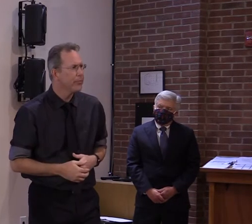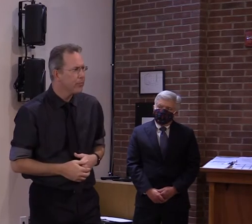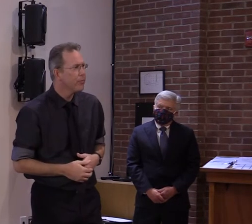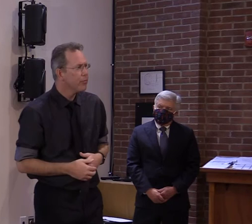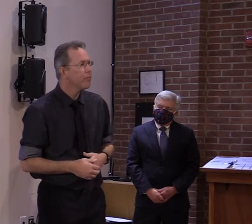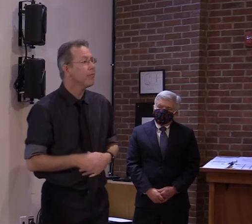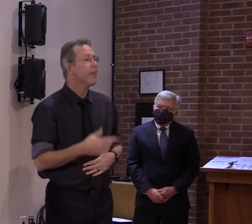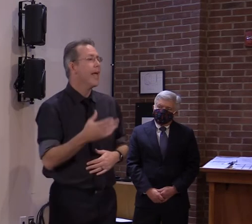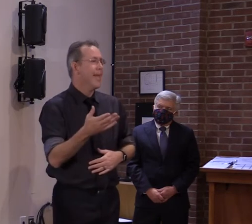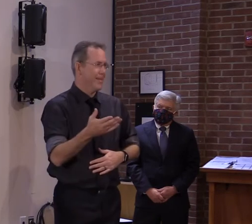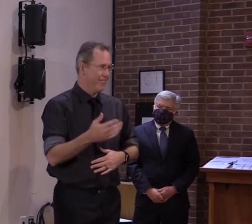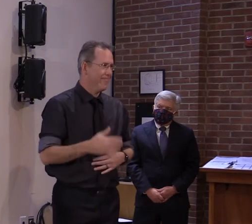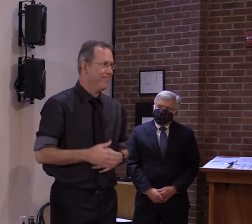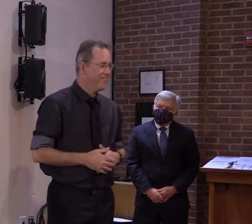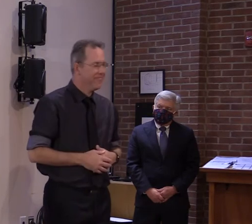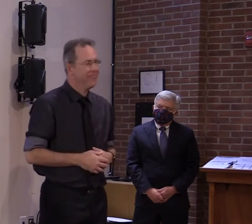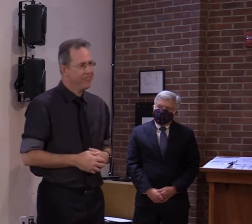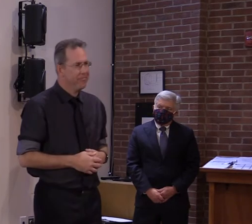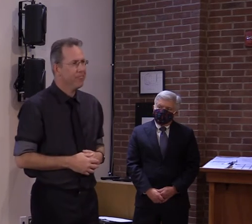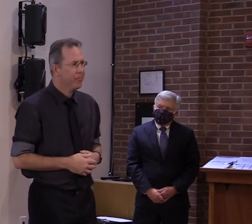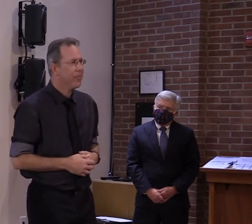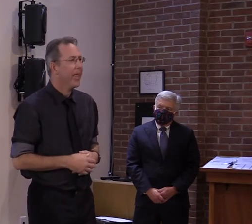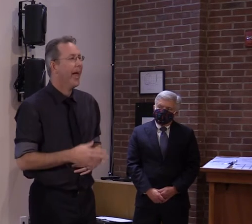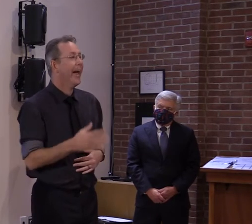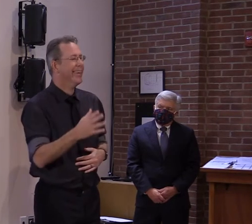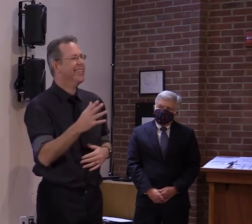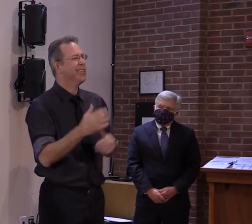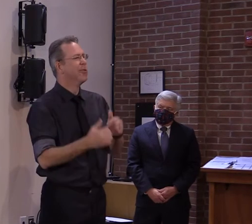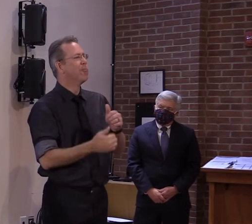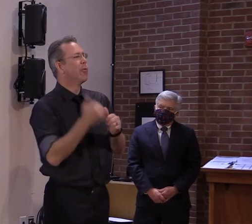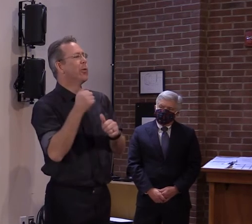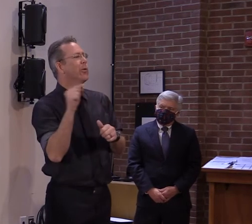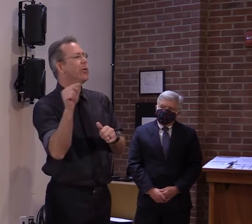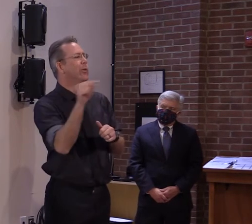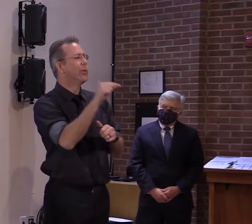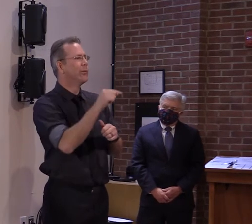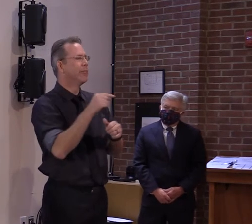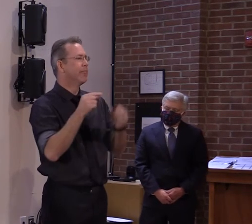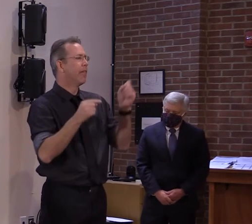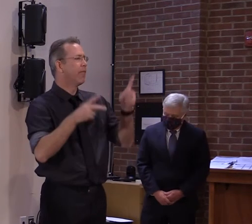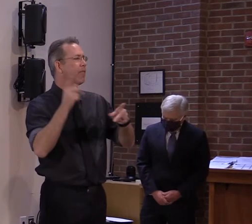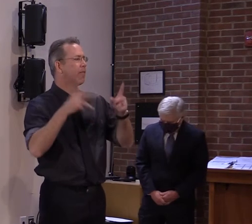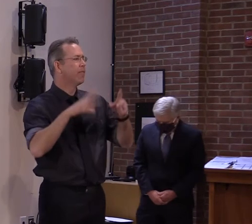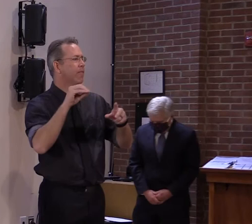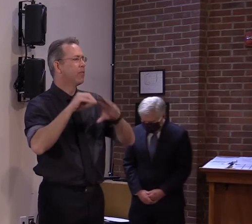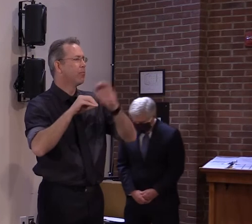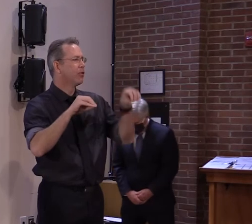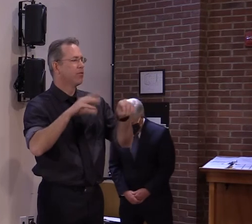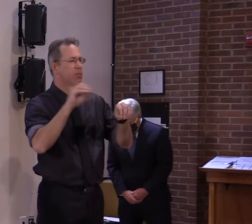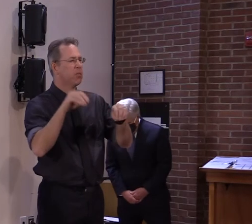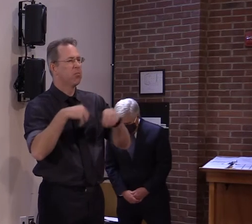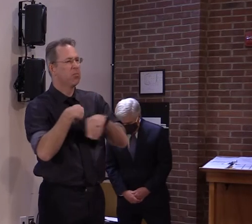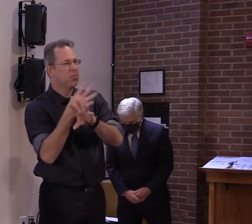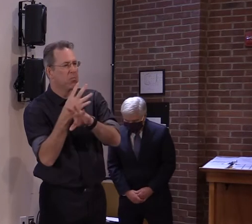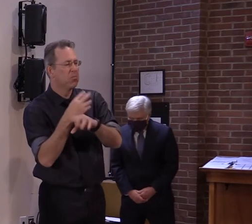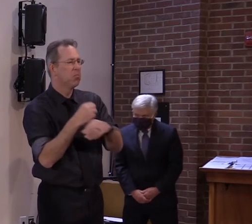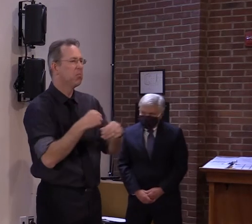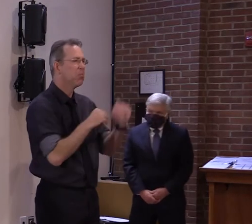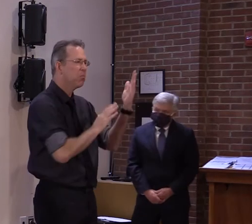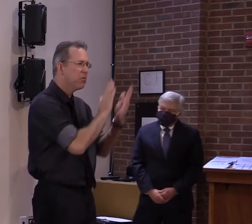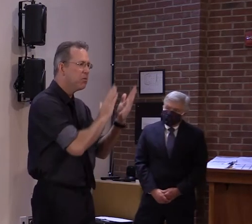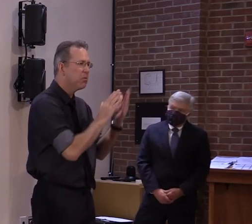you know, basically shows there's most of our schools still are in some sort of hybrid. It's hard to pick that apart. You know, as I was using the example of CTE